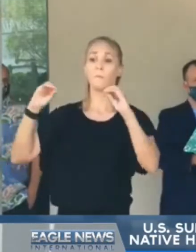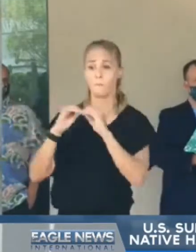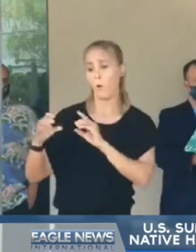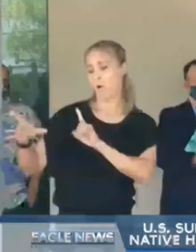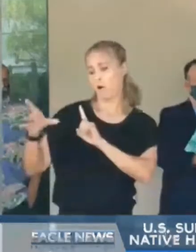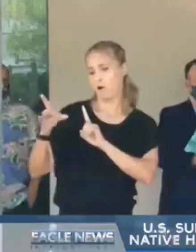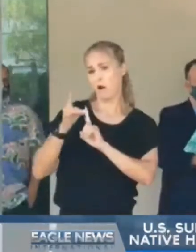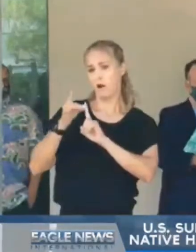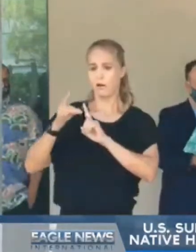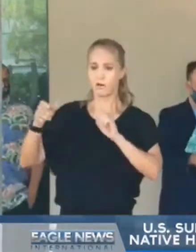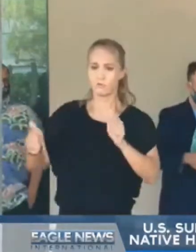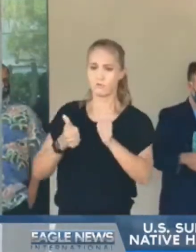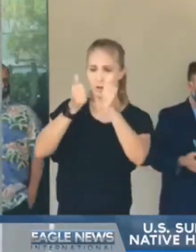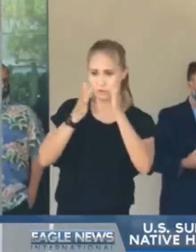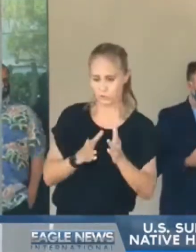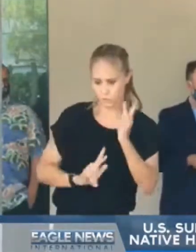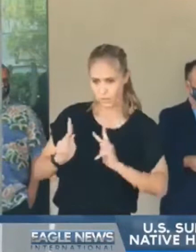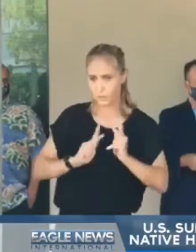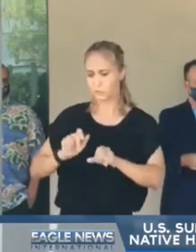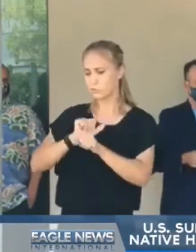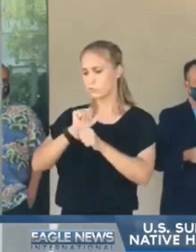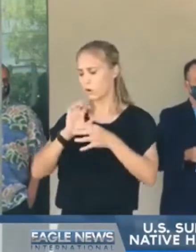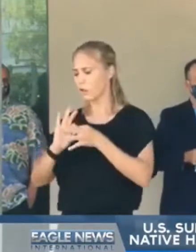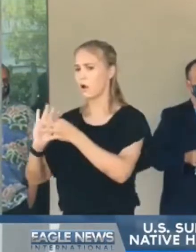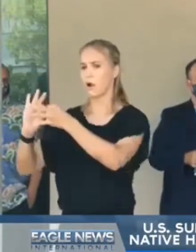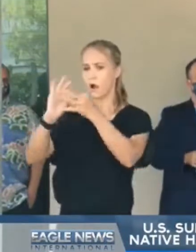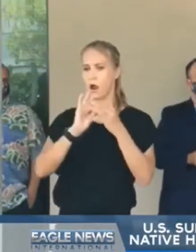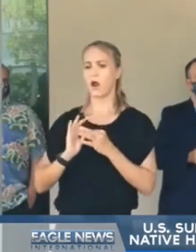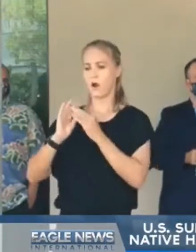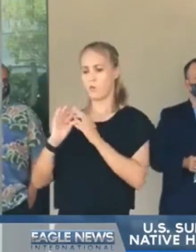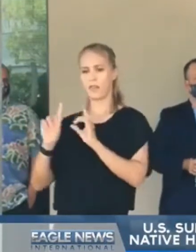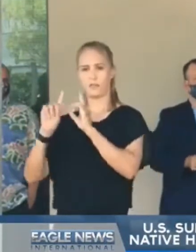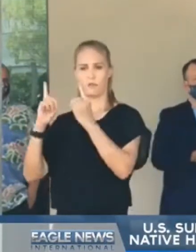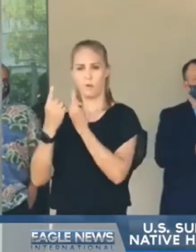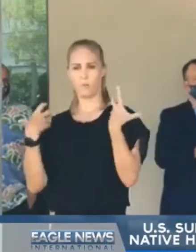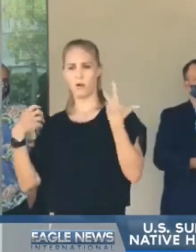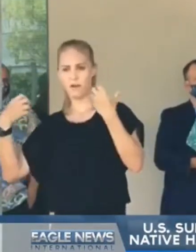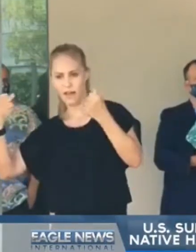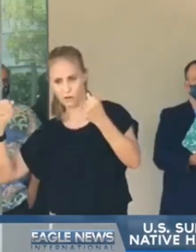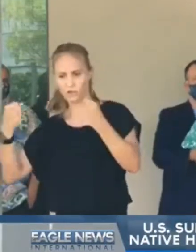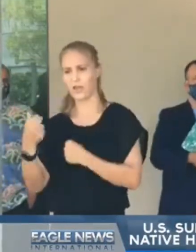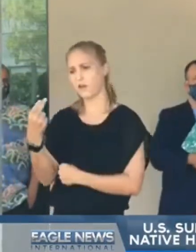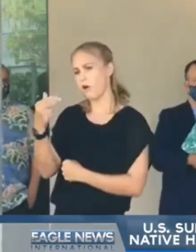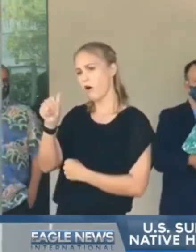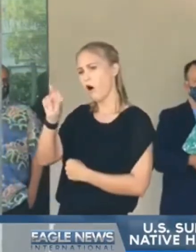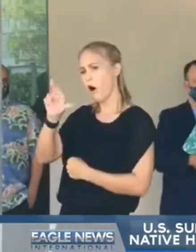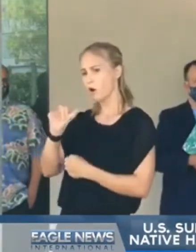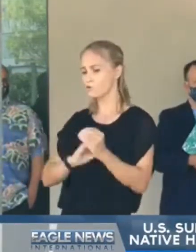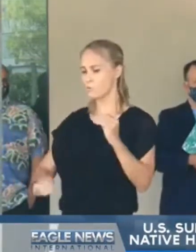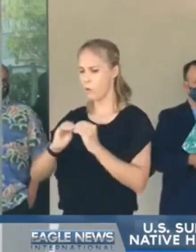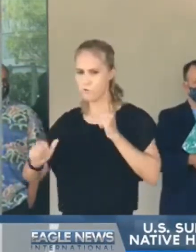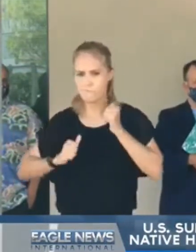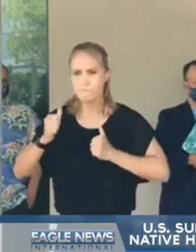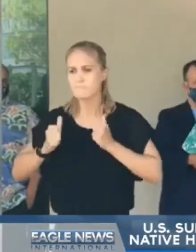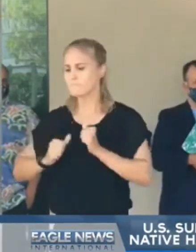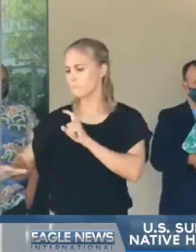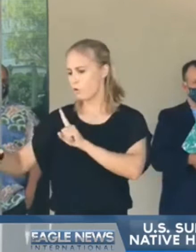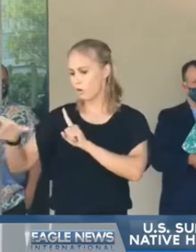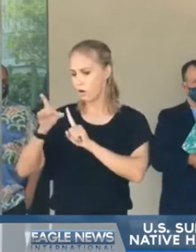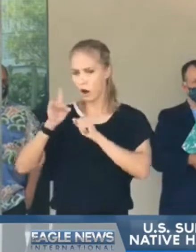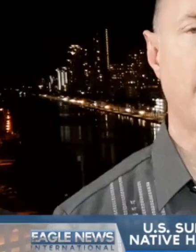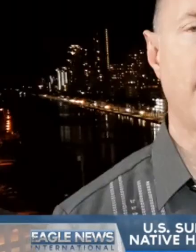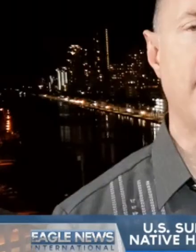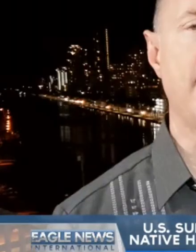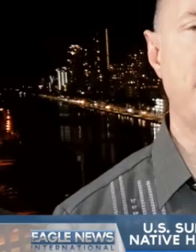tracers to work in coordination with the Department of Health and General Hara to do a more aggressive approach to contact